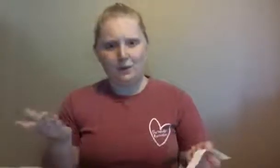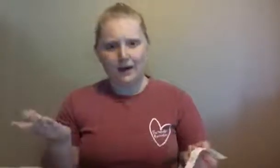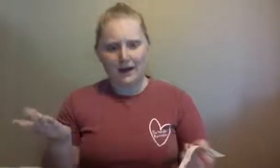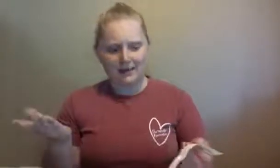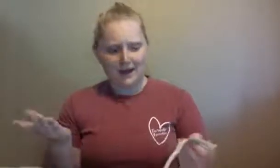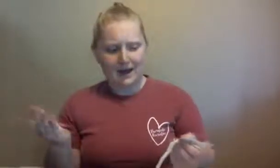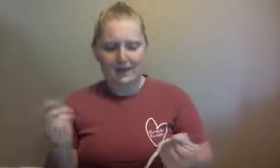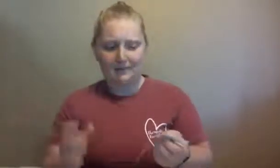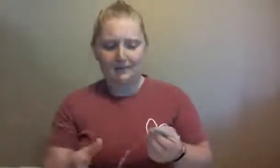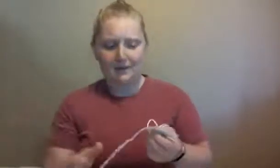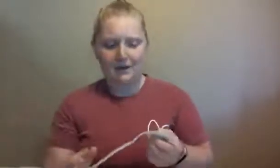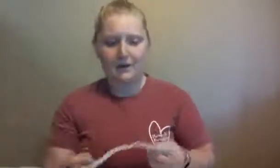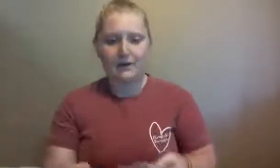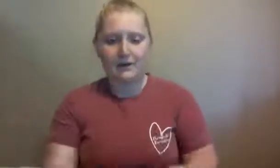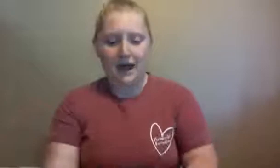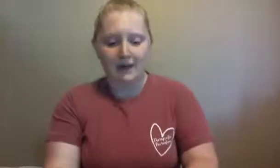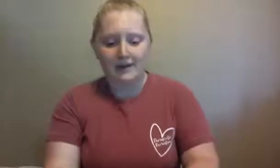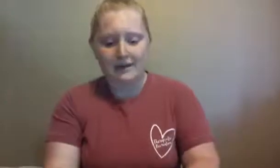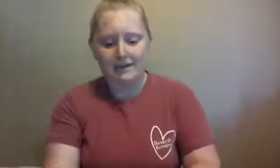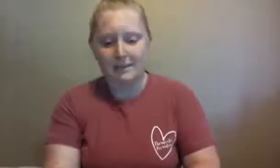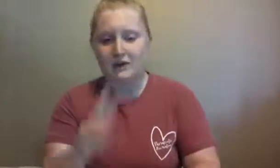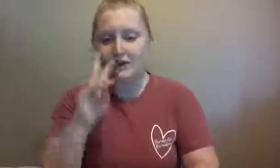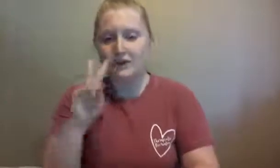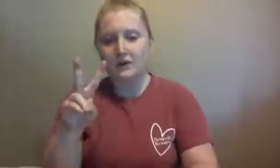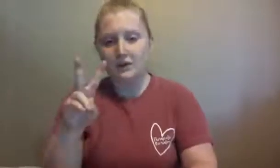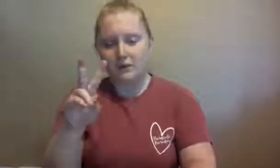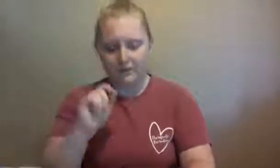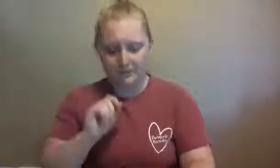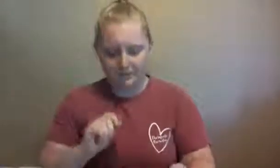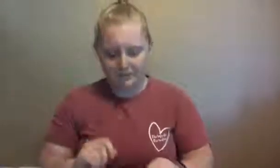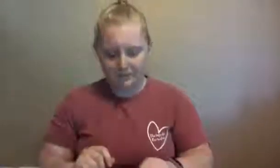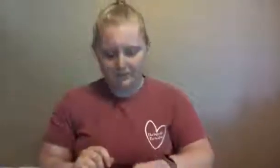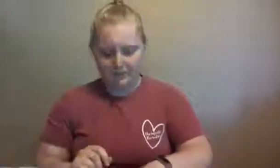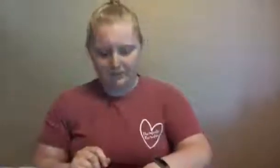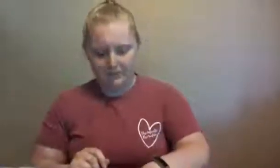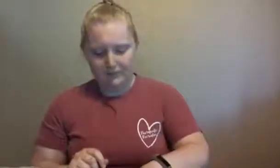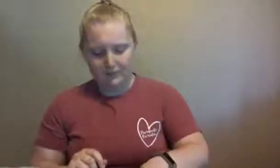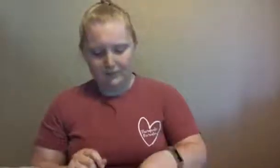What am I? So that was number 2.